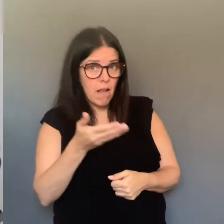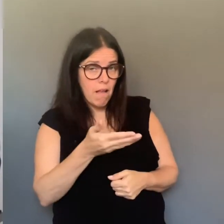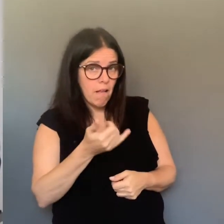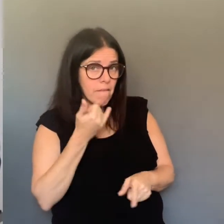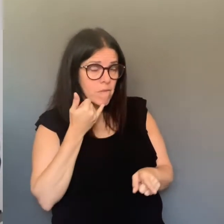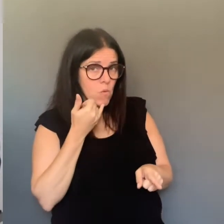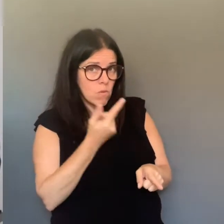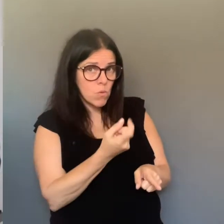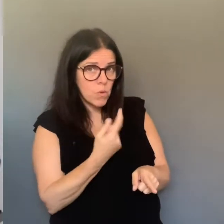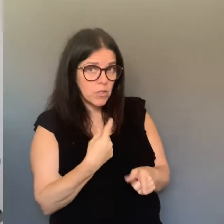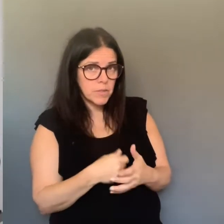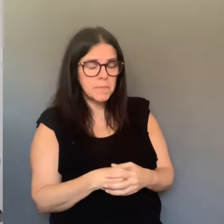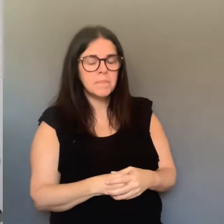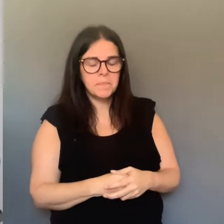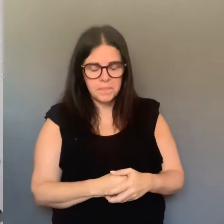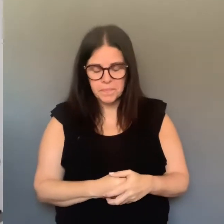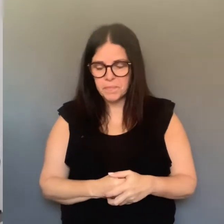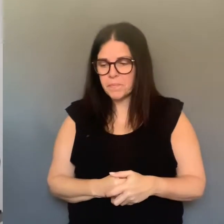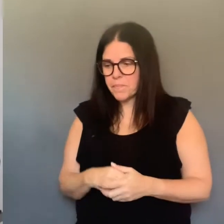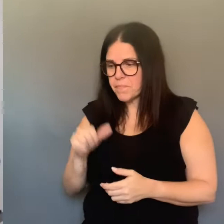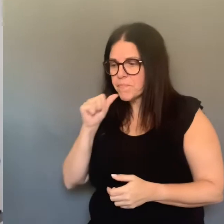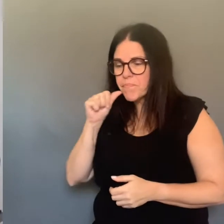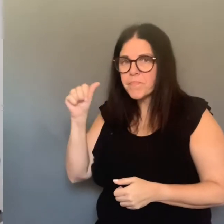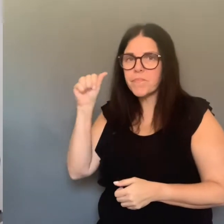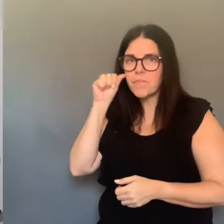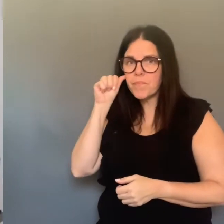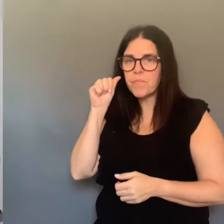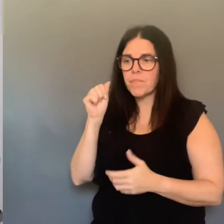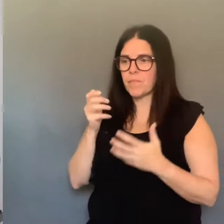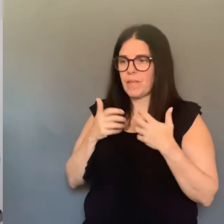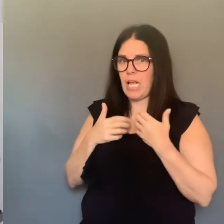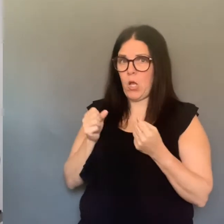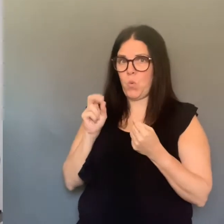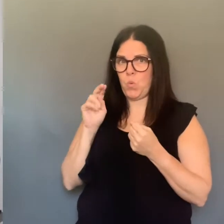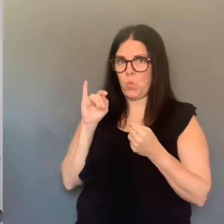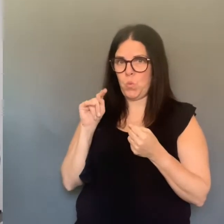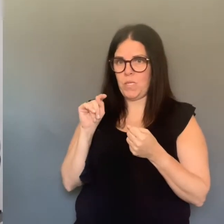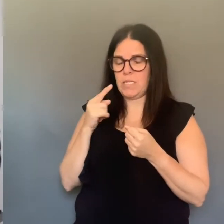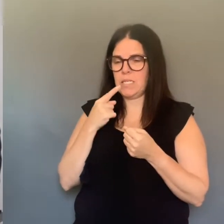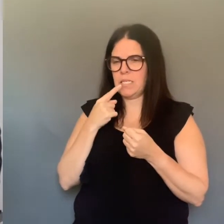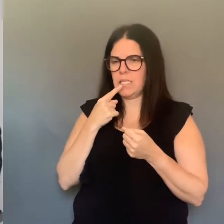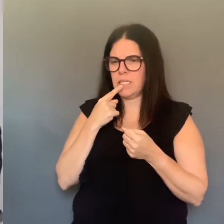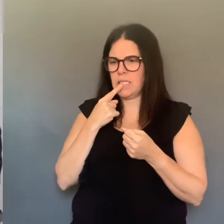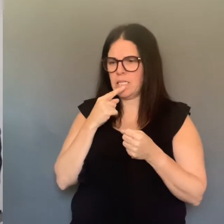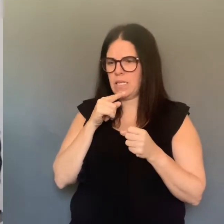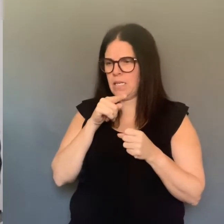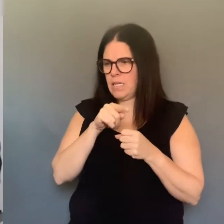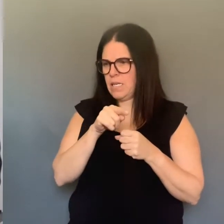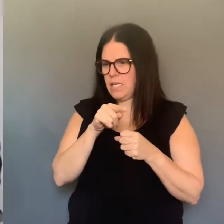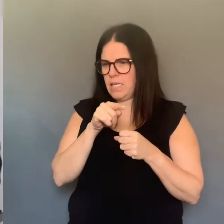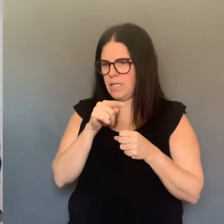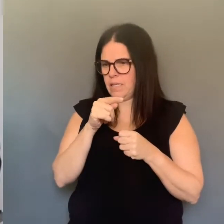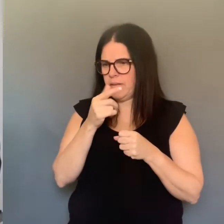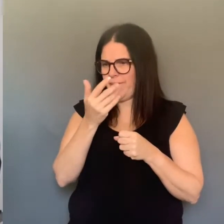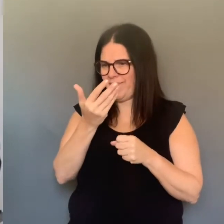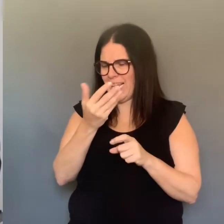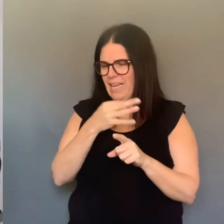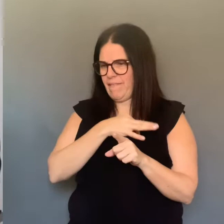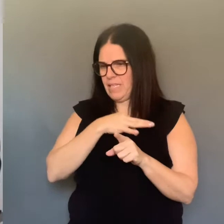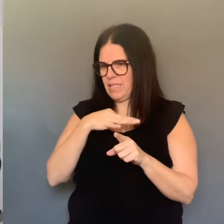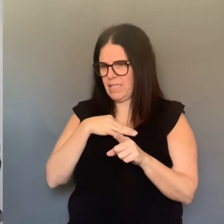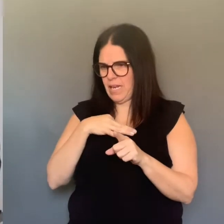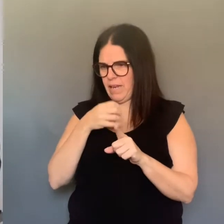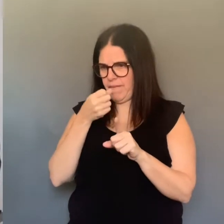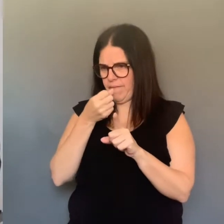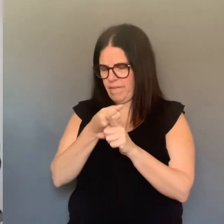Yesterday, the health unit said that they had notified staff and residents from the long-term care homes. And we've